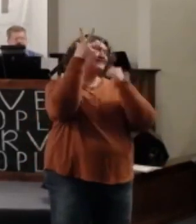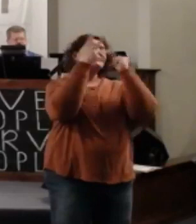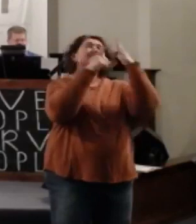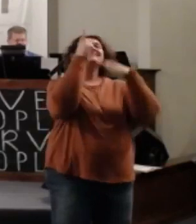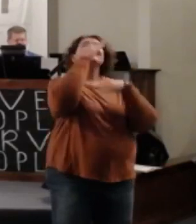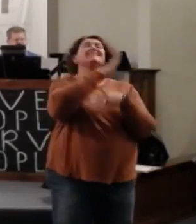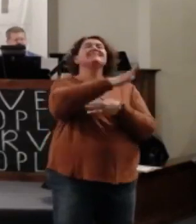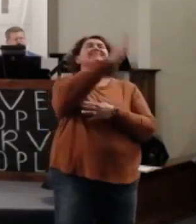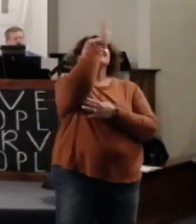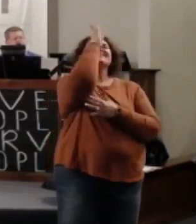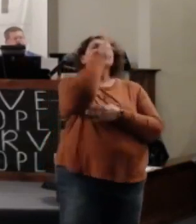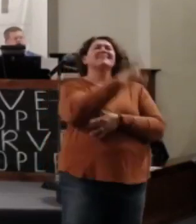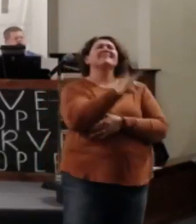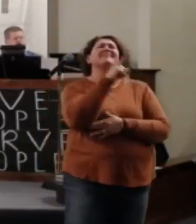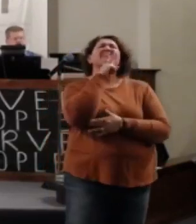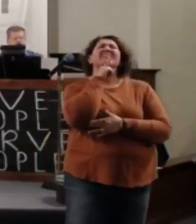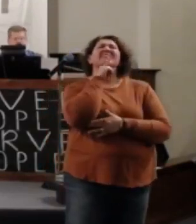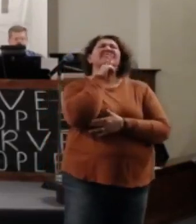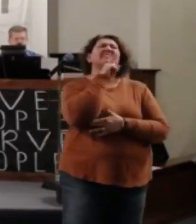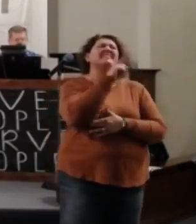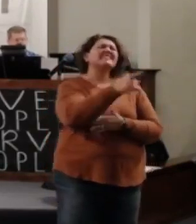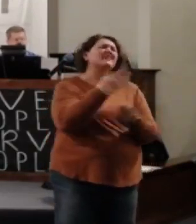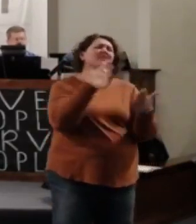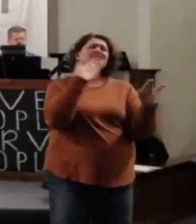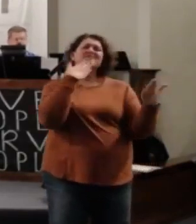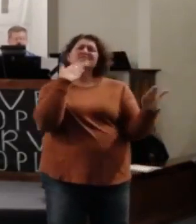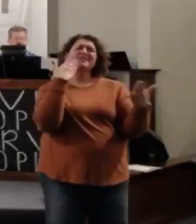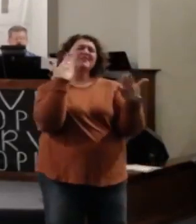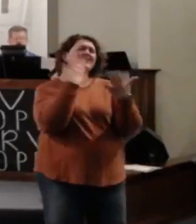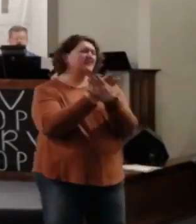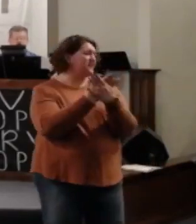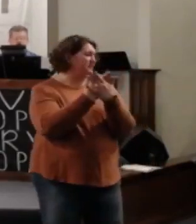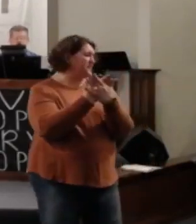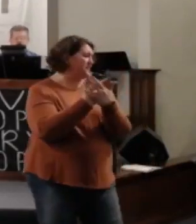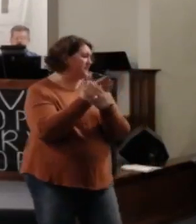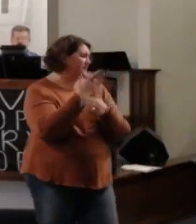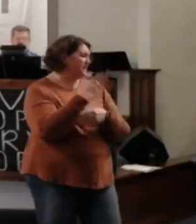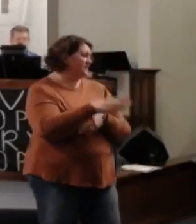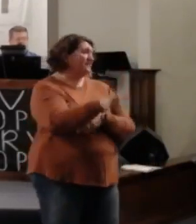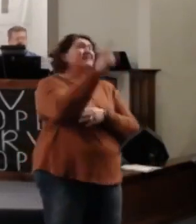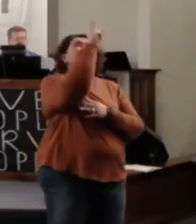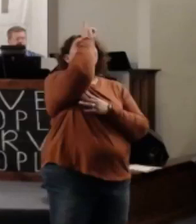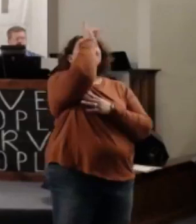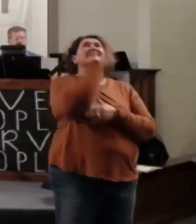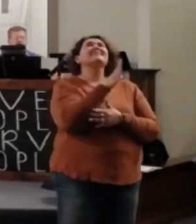We sing, God is so good.